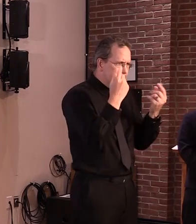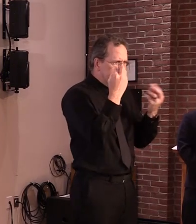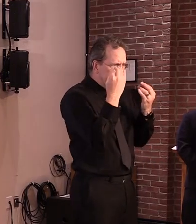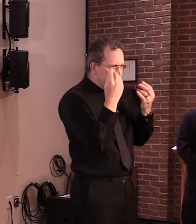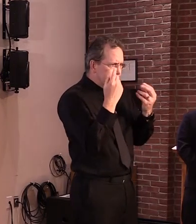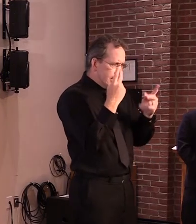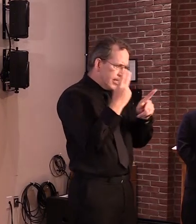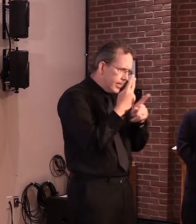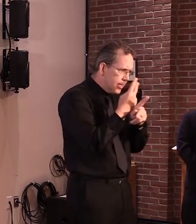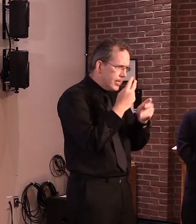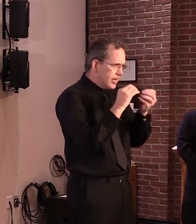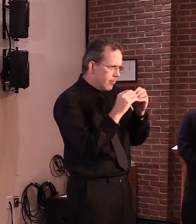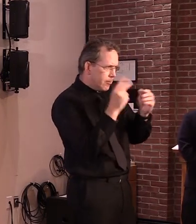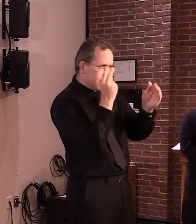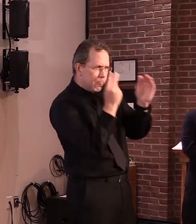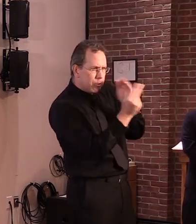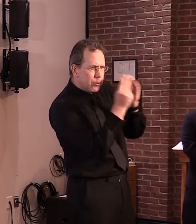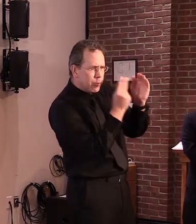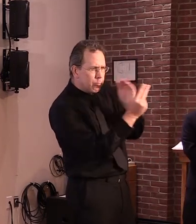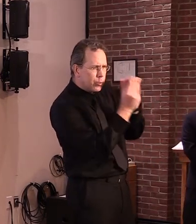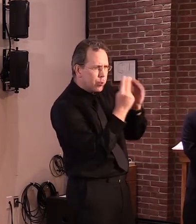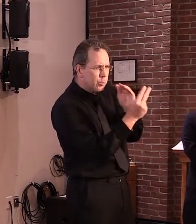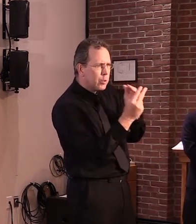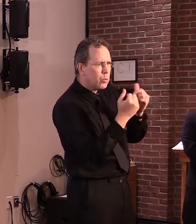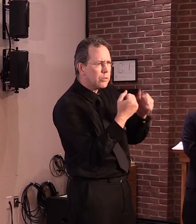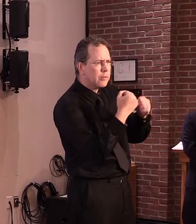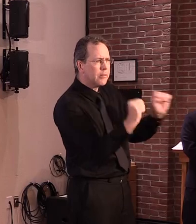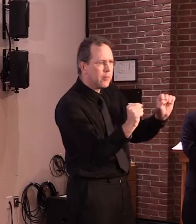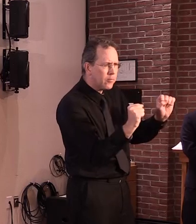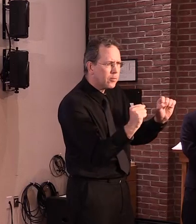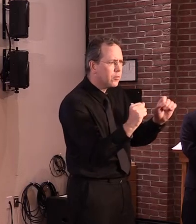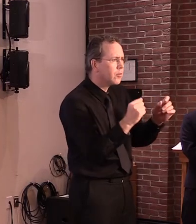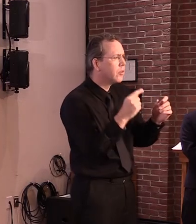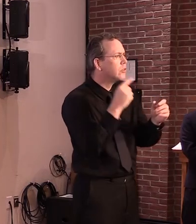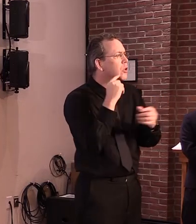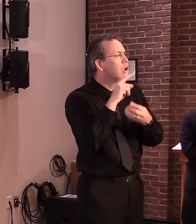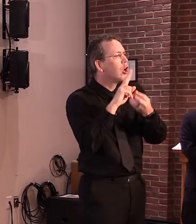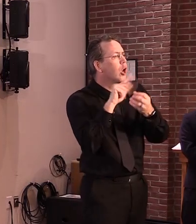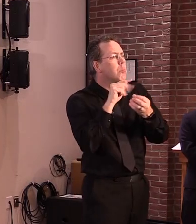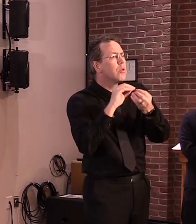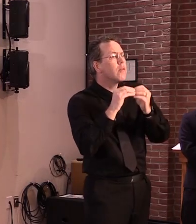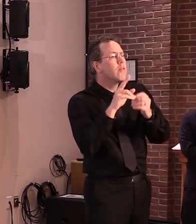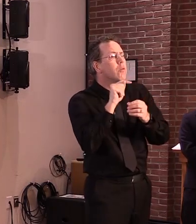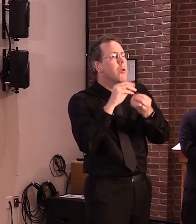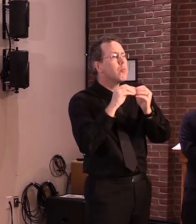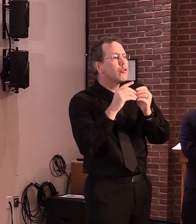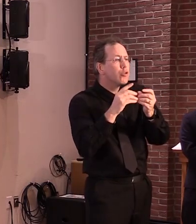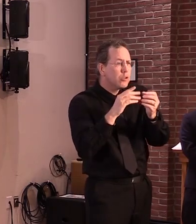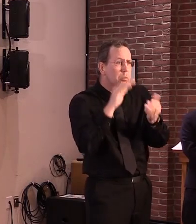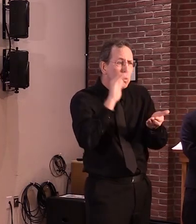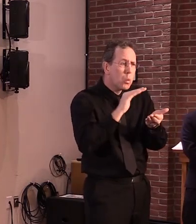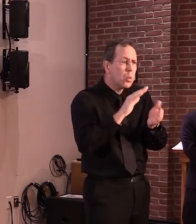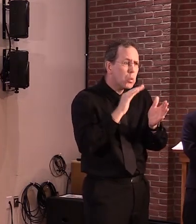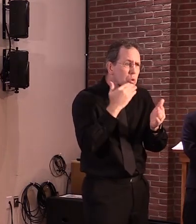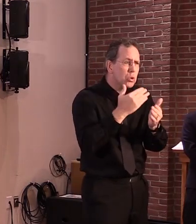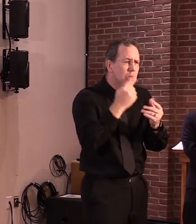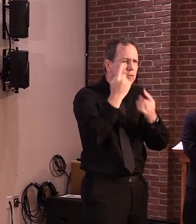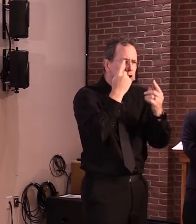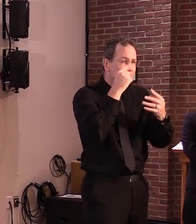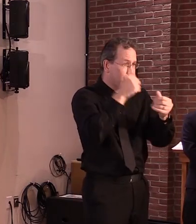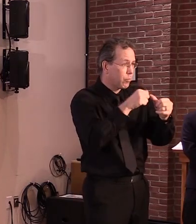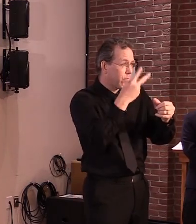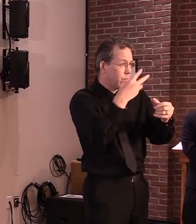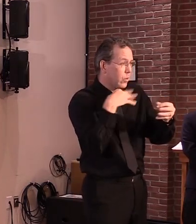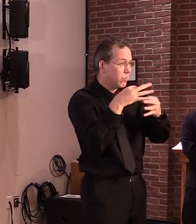about. As you remember, when we started to see our active cases decline and our case growth decline, we started to talk about those four key metrics that we're watching for when